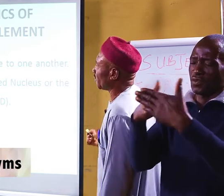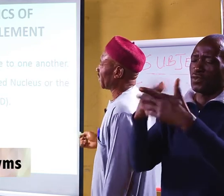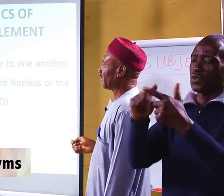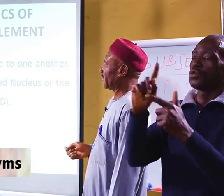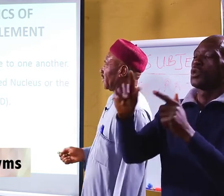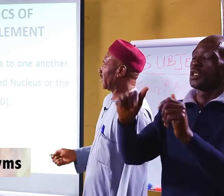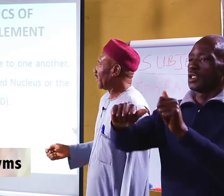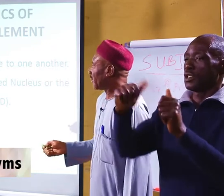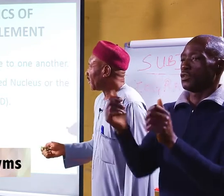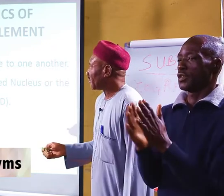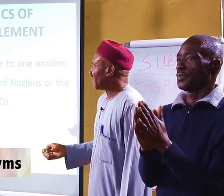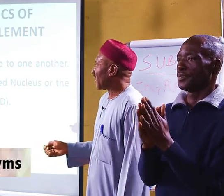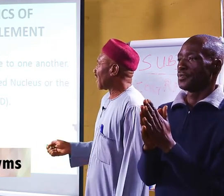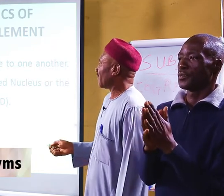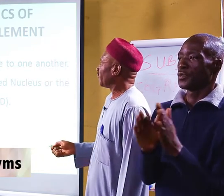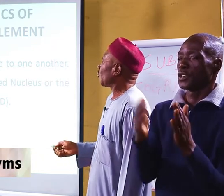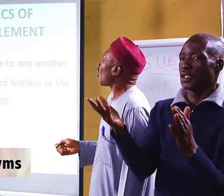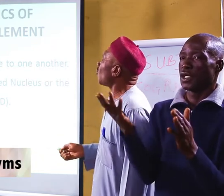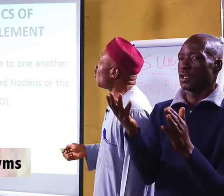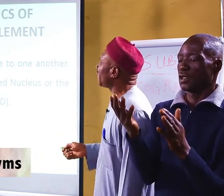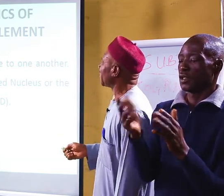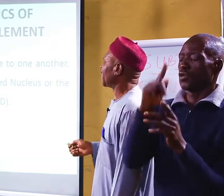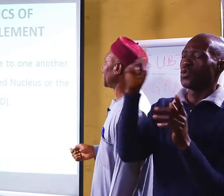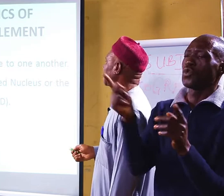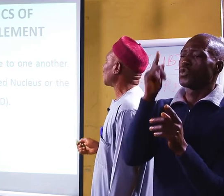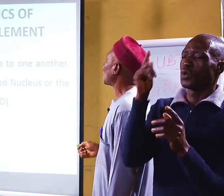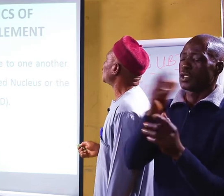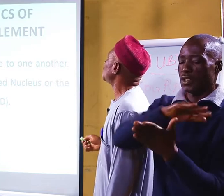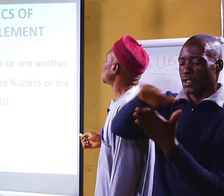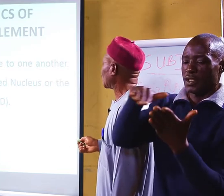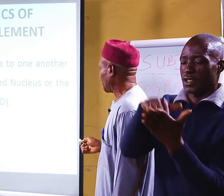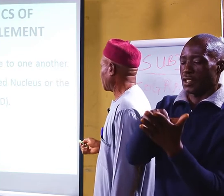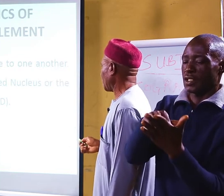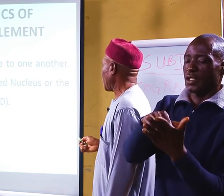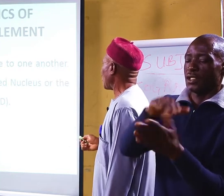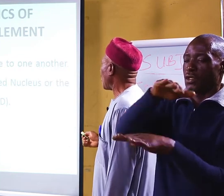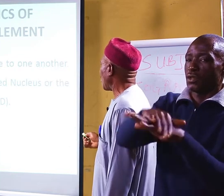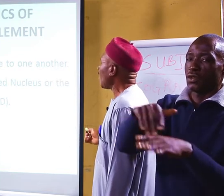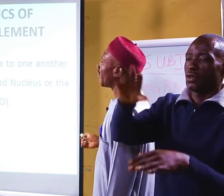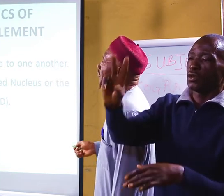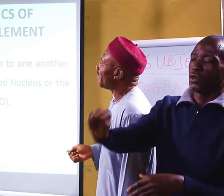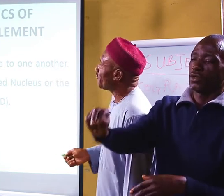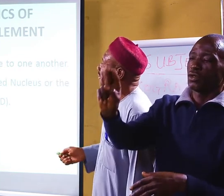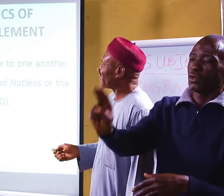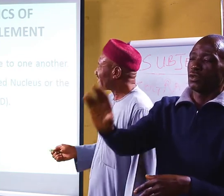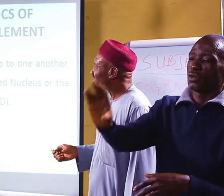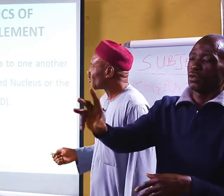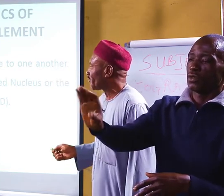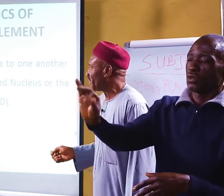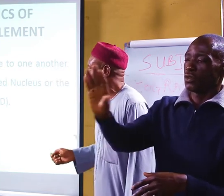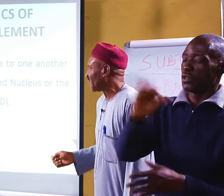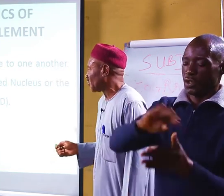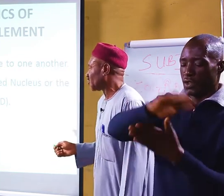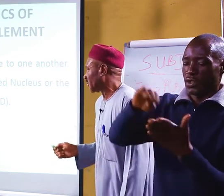one another. There are always a center called nucleus, or the